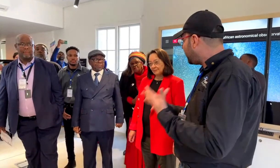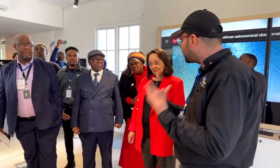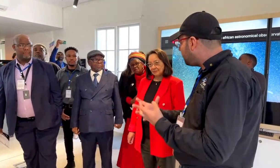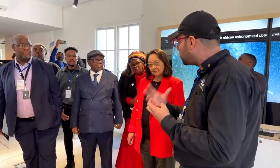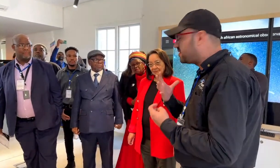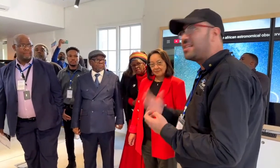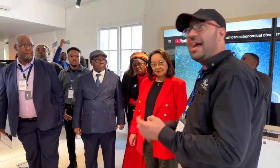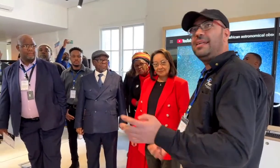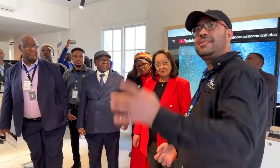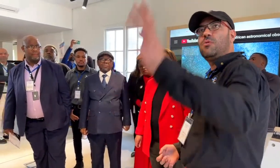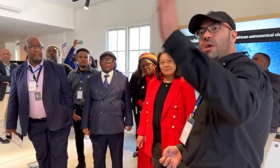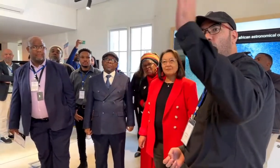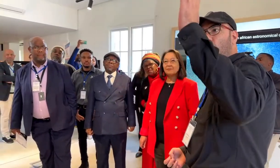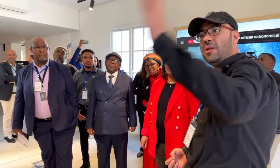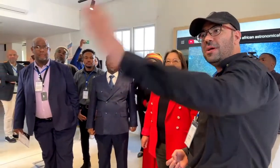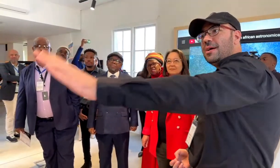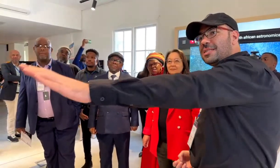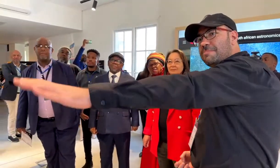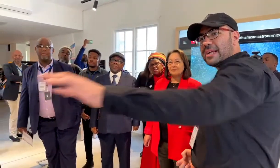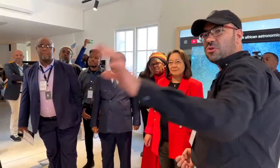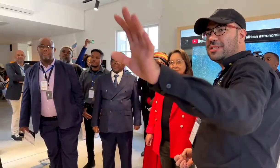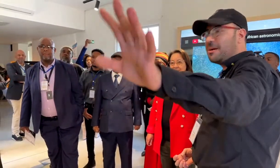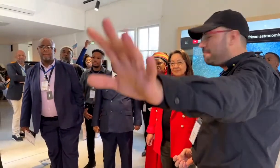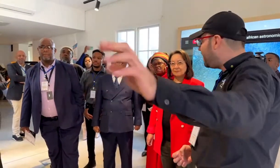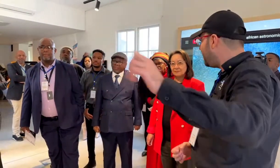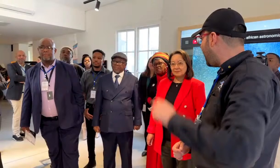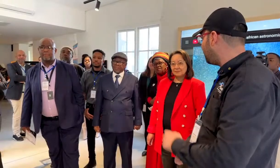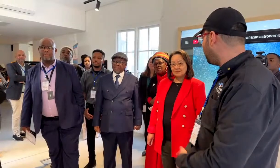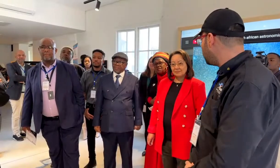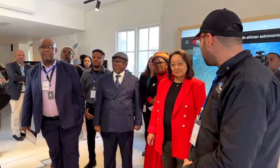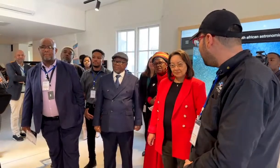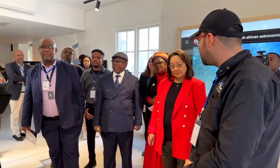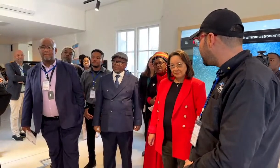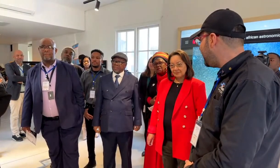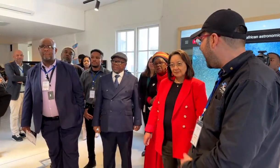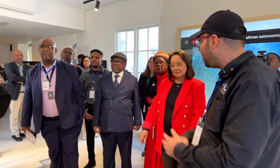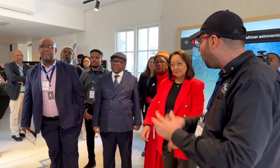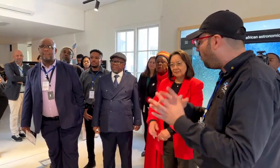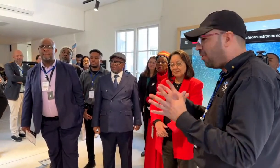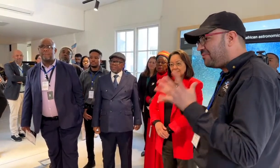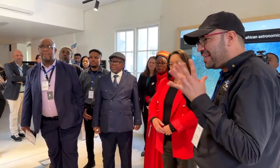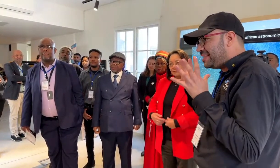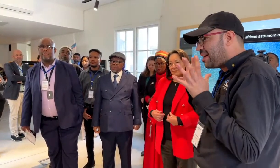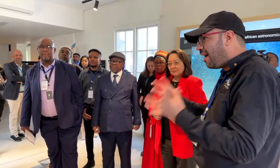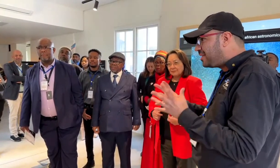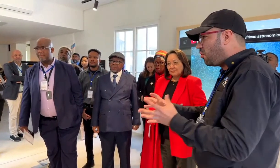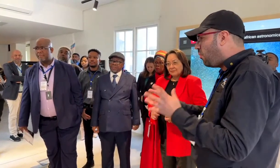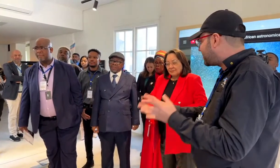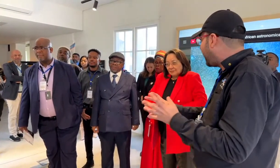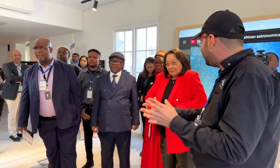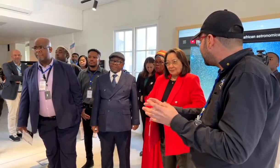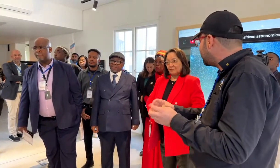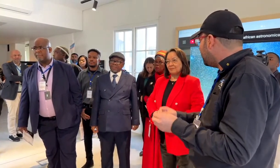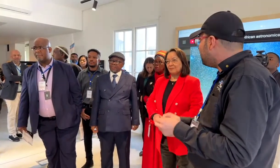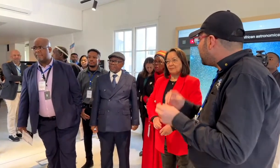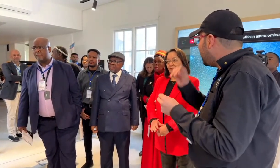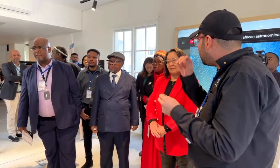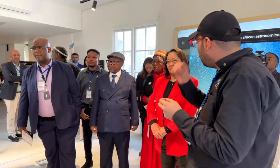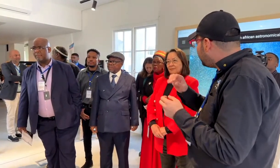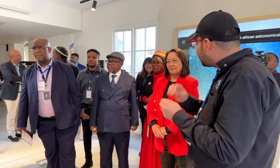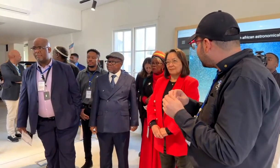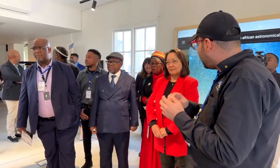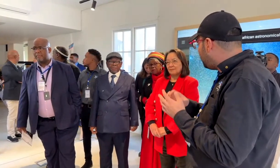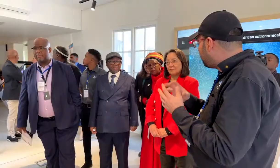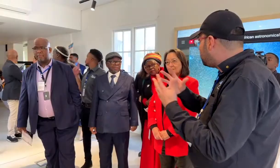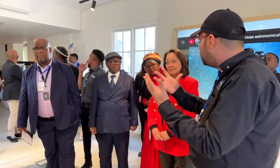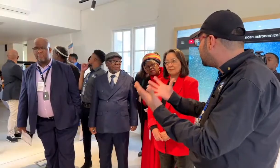specific types of science that we call spectroscopy and photometry and all of these hardcore sciences that